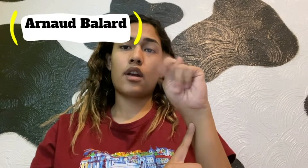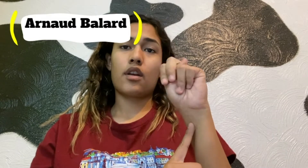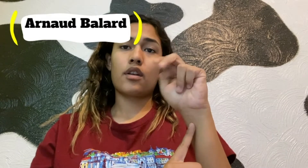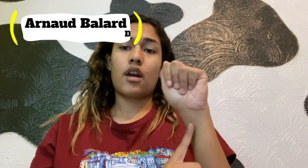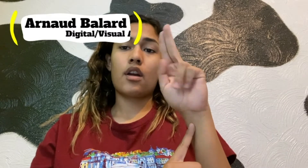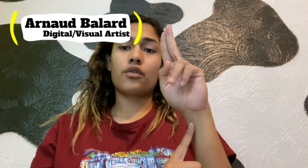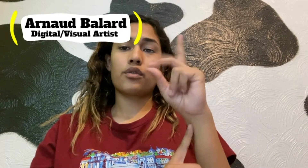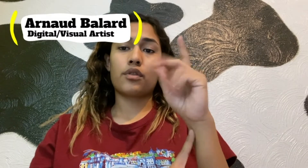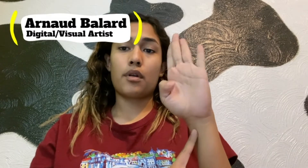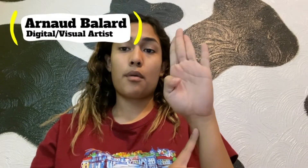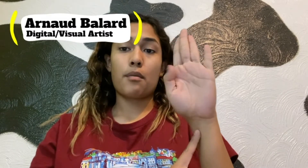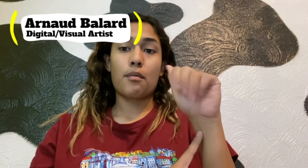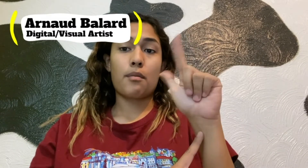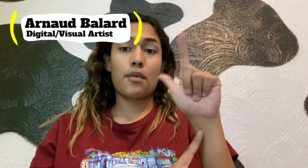is Arnaud Ballard.